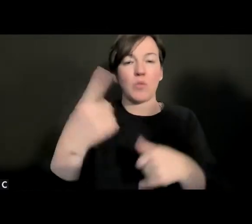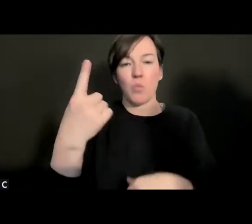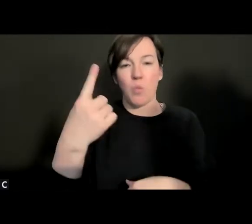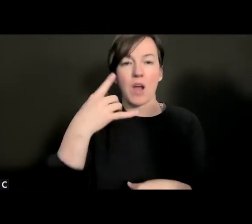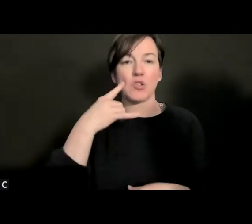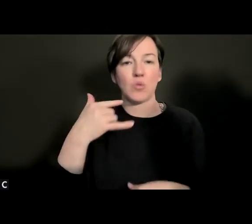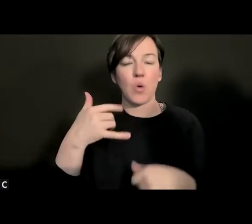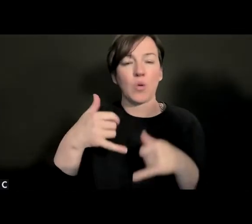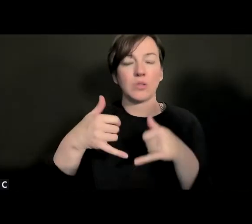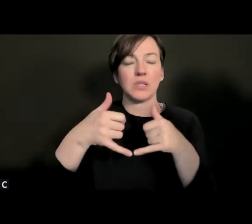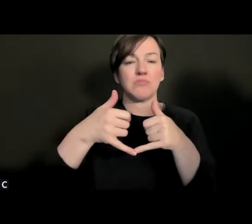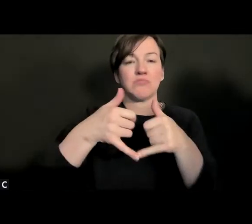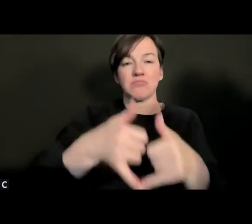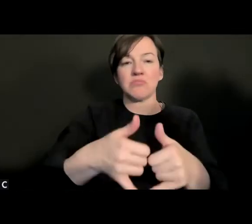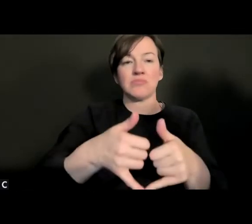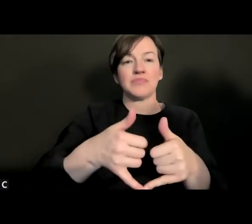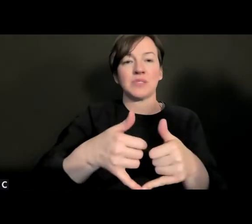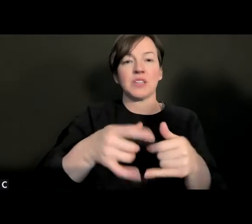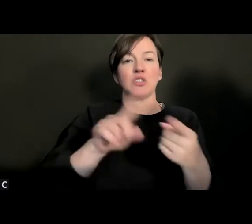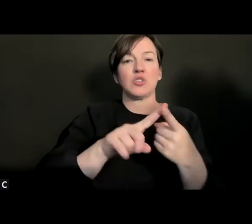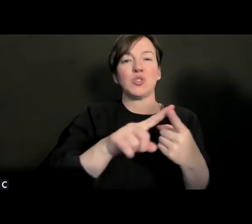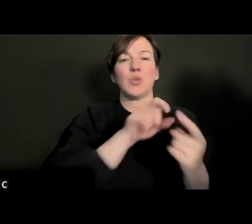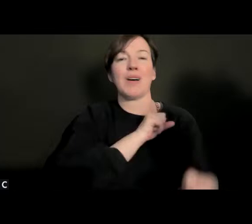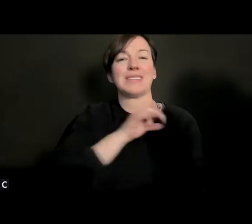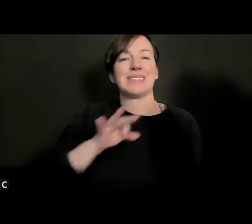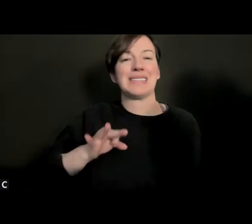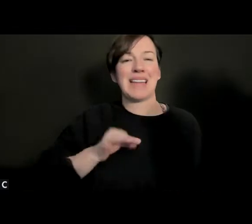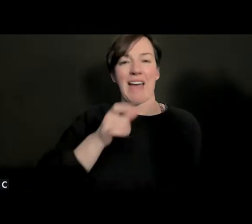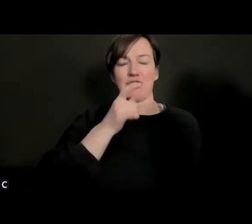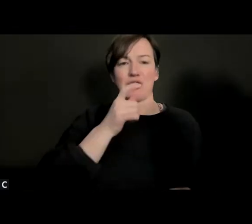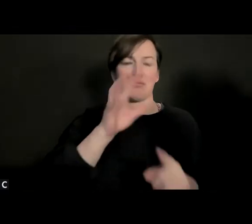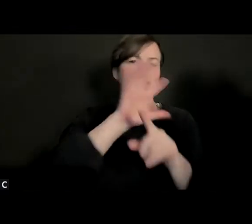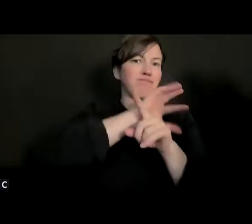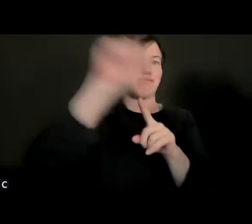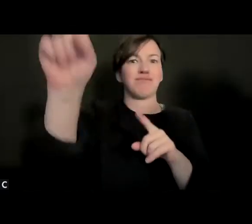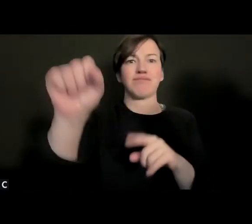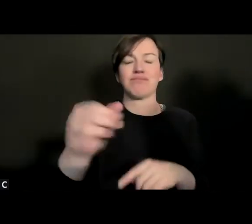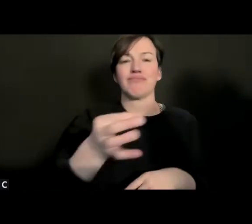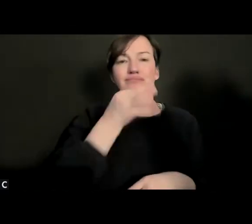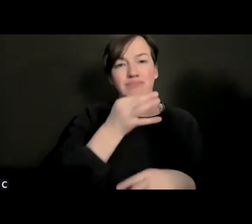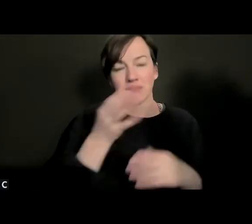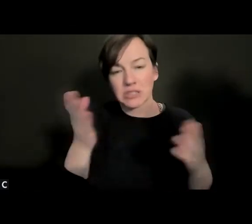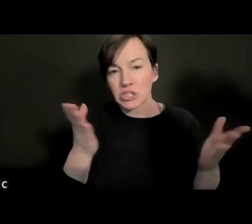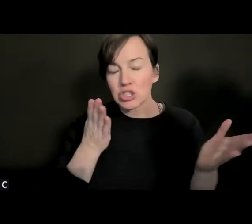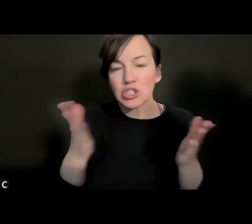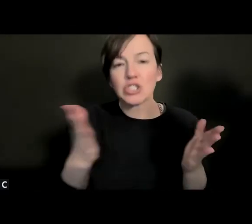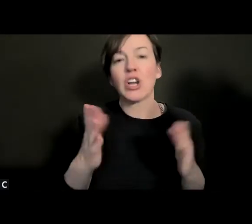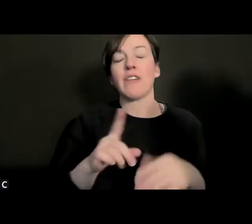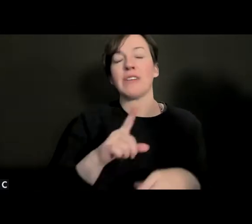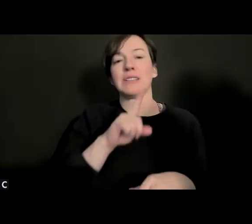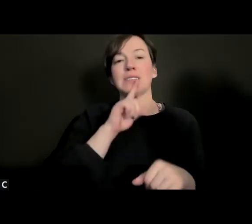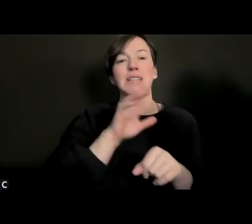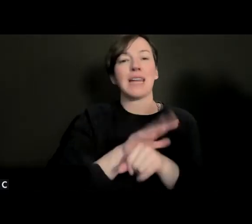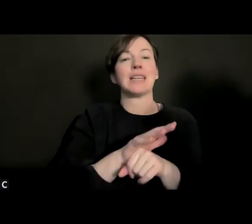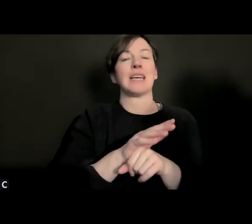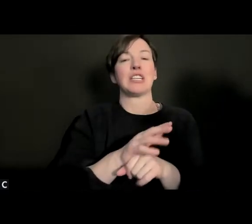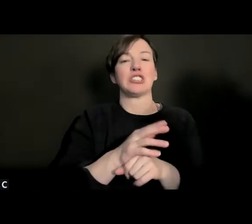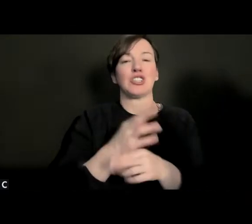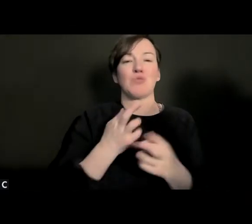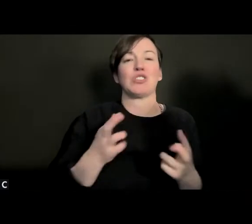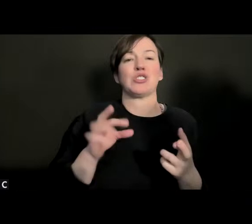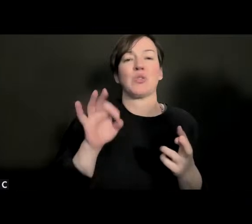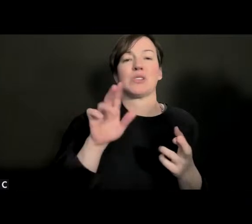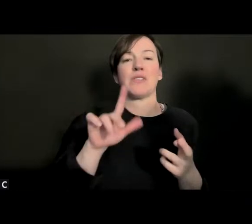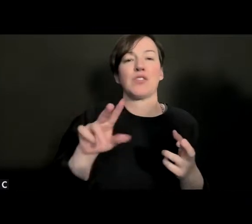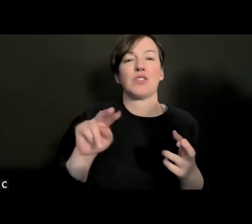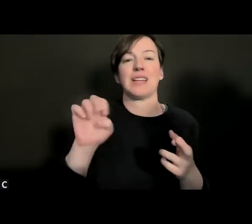to a deserving employee who goes above and beyond to show exemplary service, dedication, and resourcefulness among so